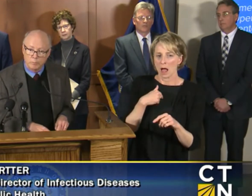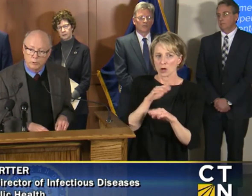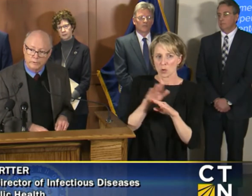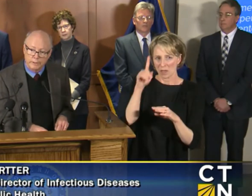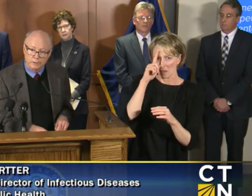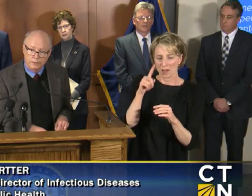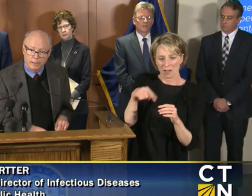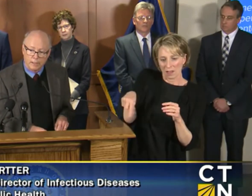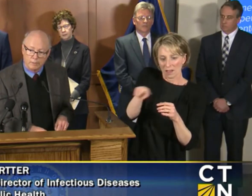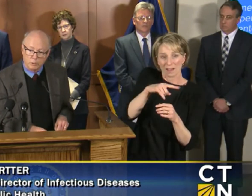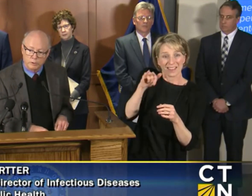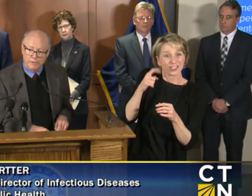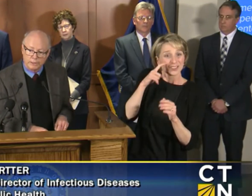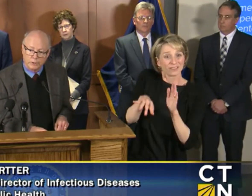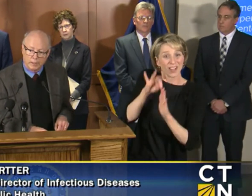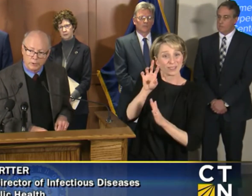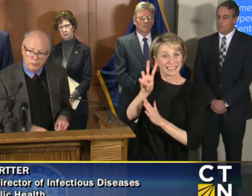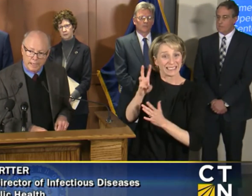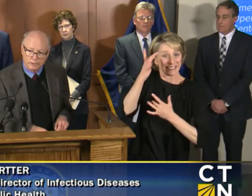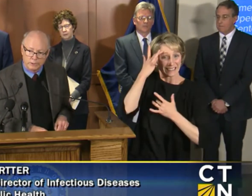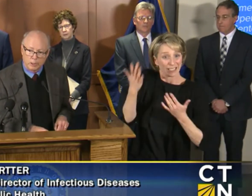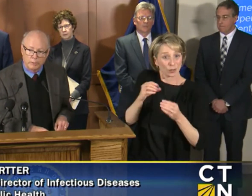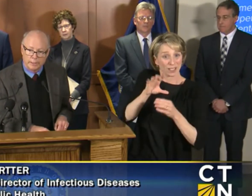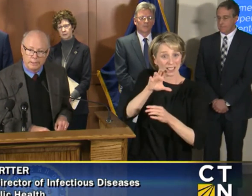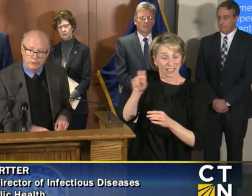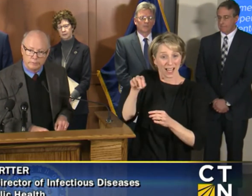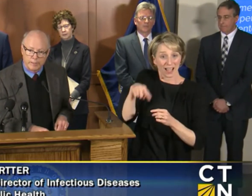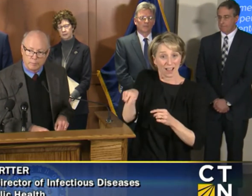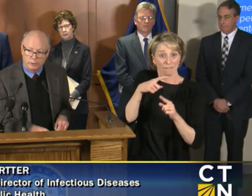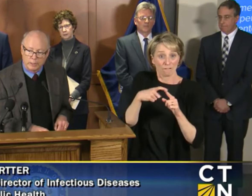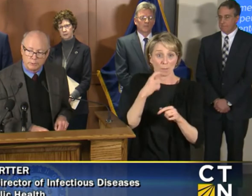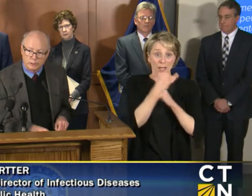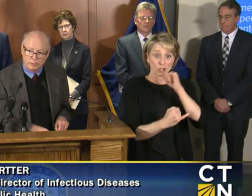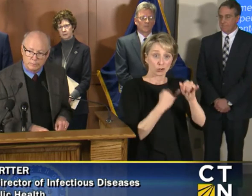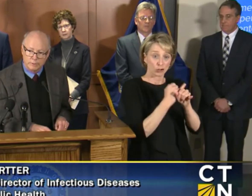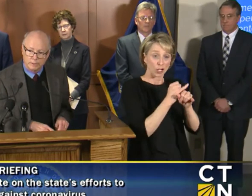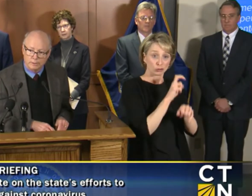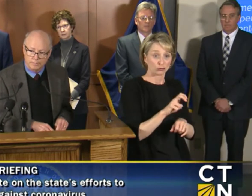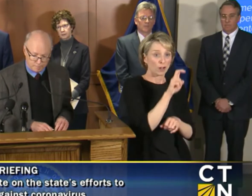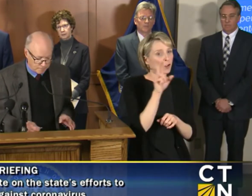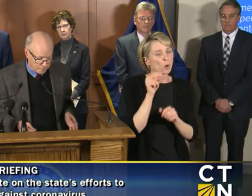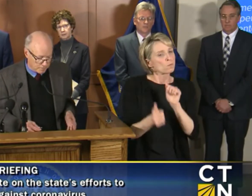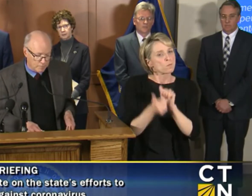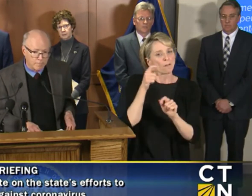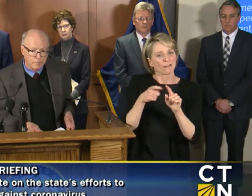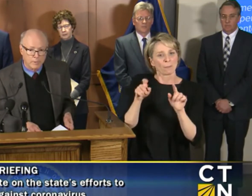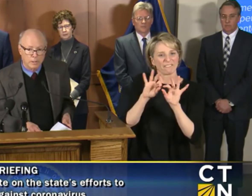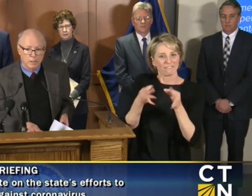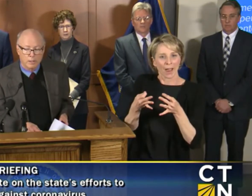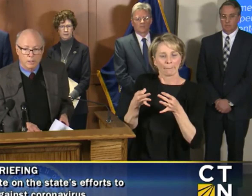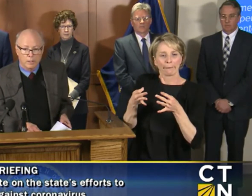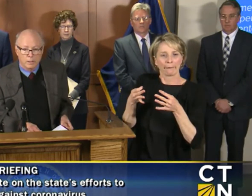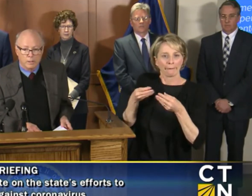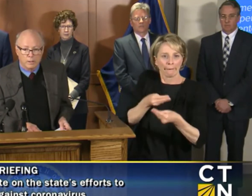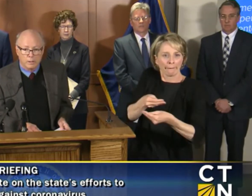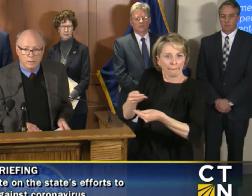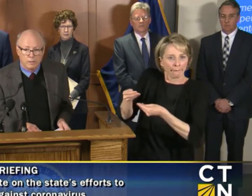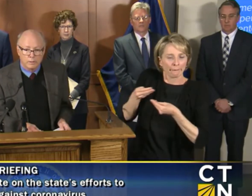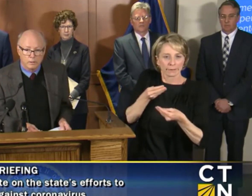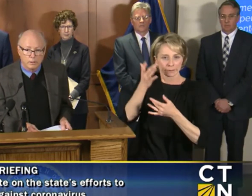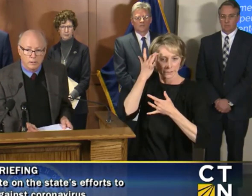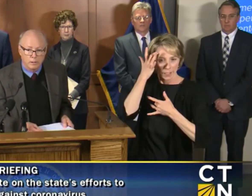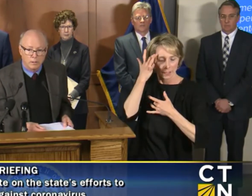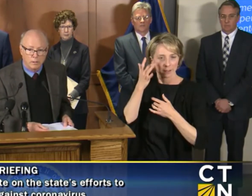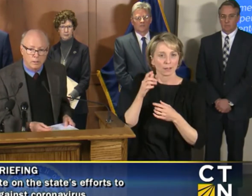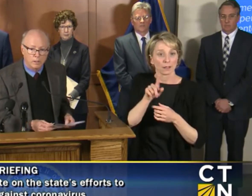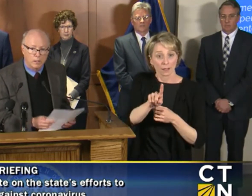travel. Most of these new cases are related to family transmission. Is that related to